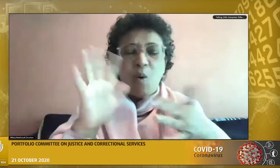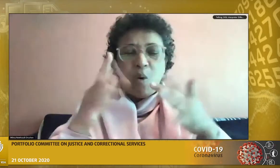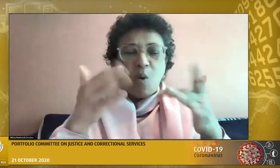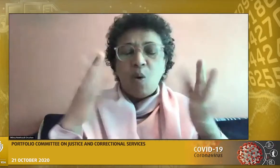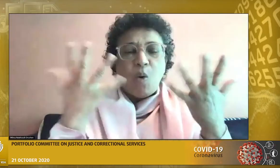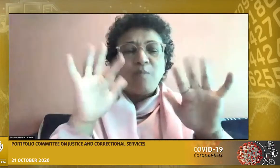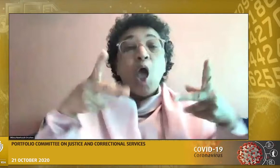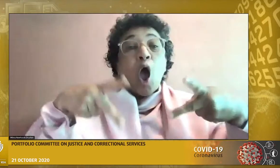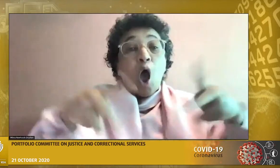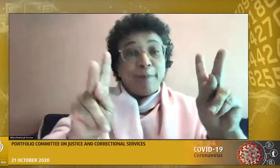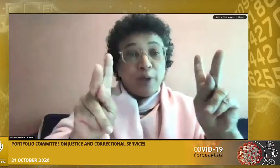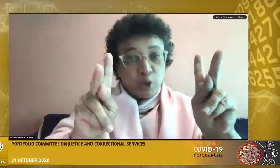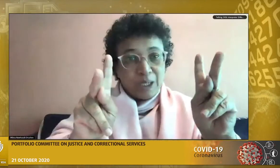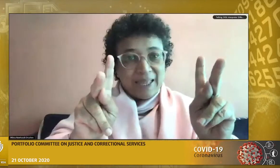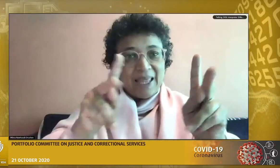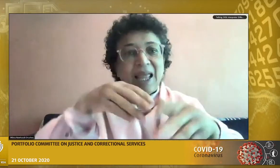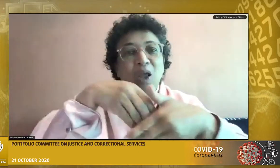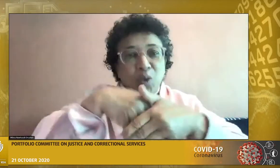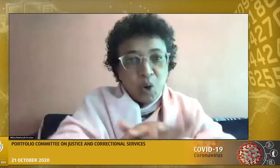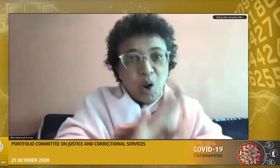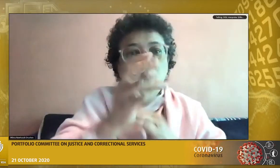855,923, I don't know if the figures are correct,